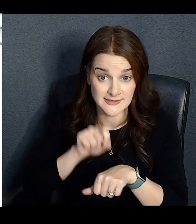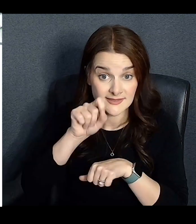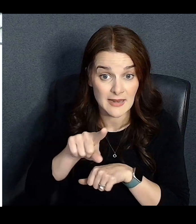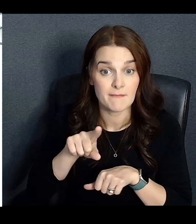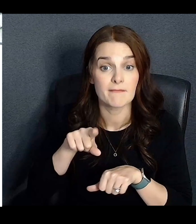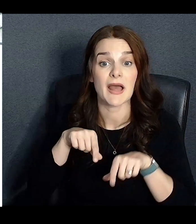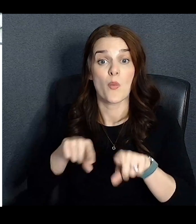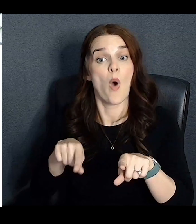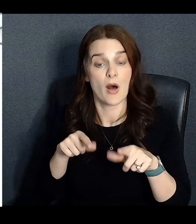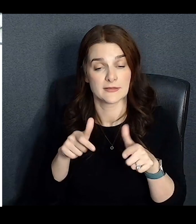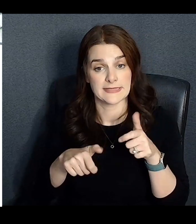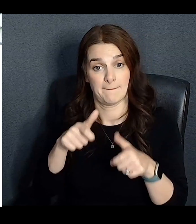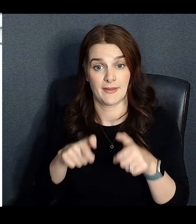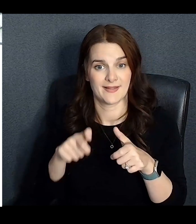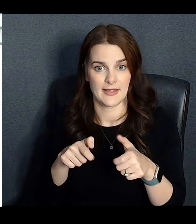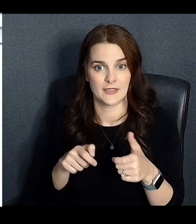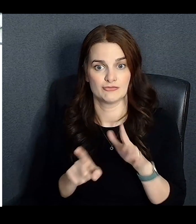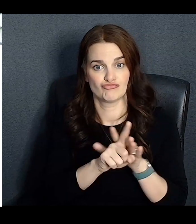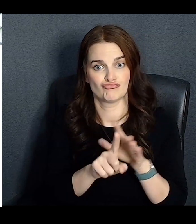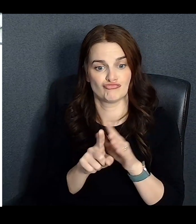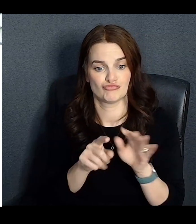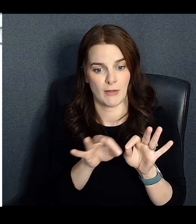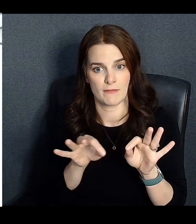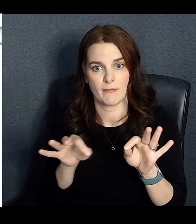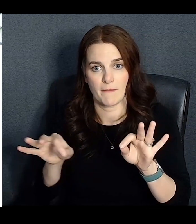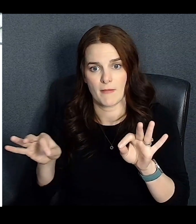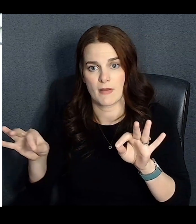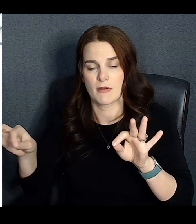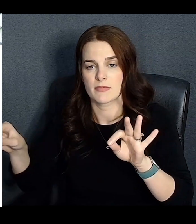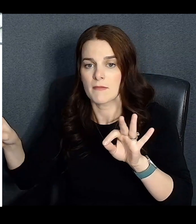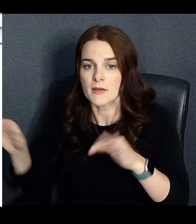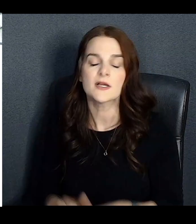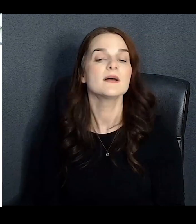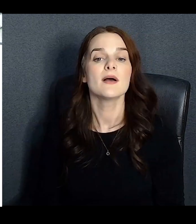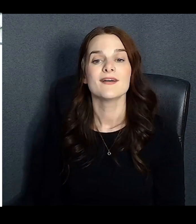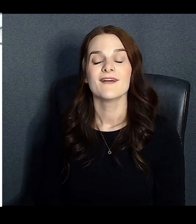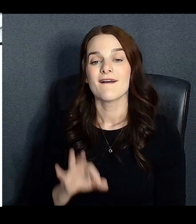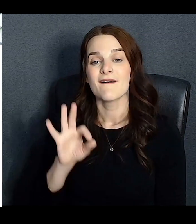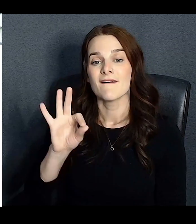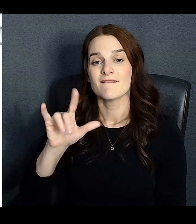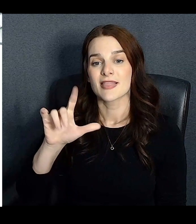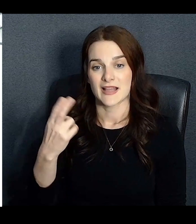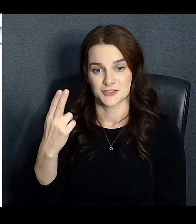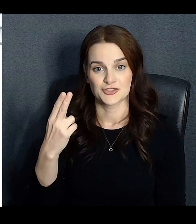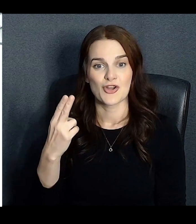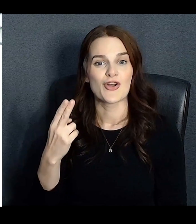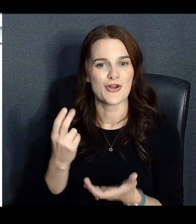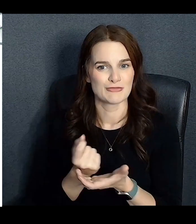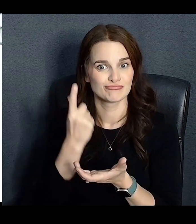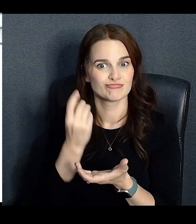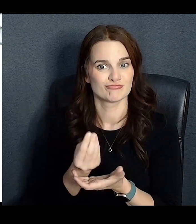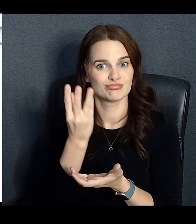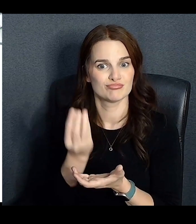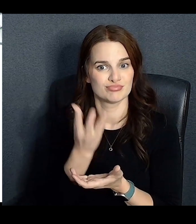actually in real time while you're typing. There's flash notifications. You can set your device to flash its